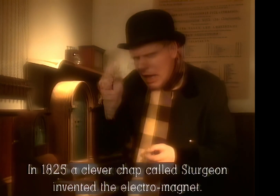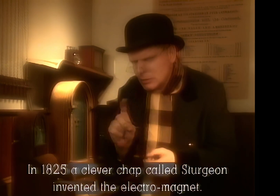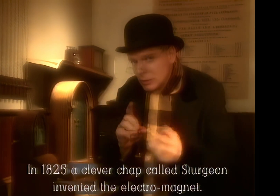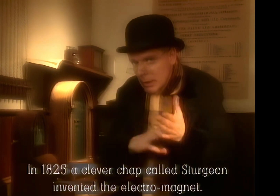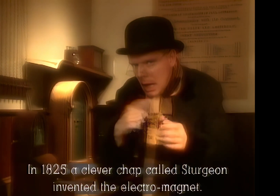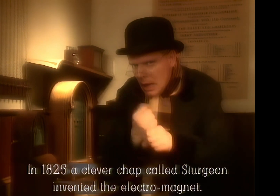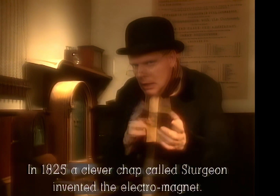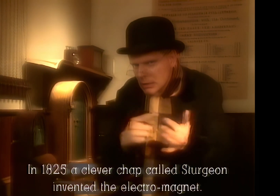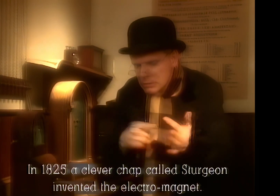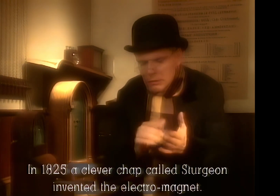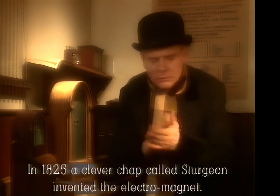electromagnet.